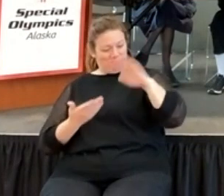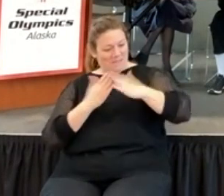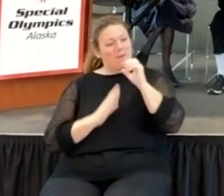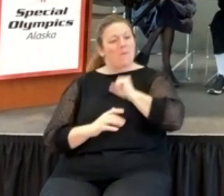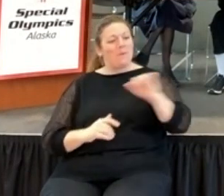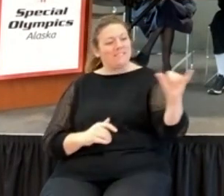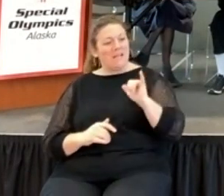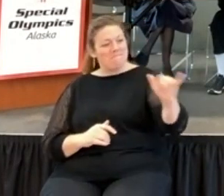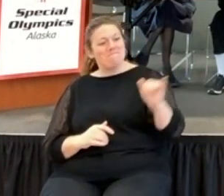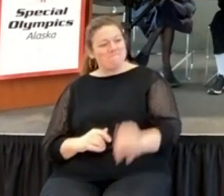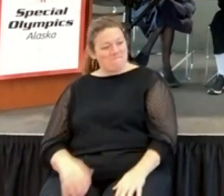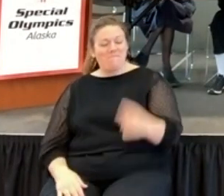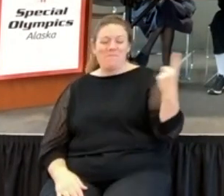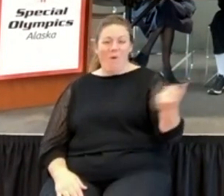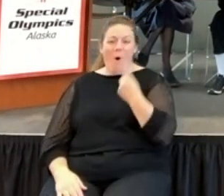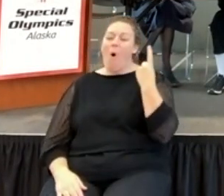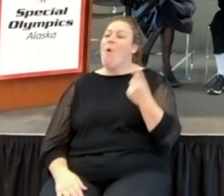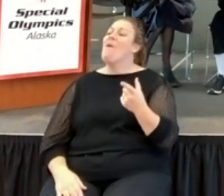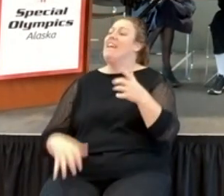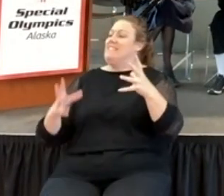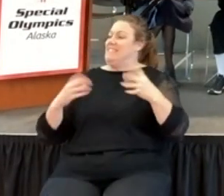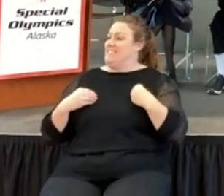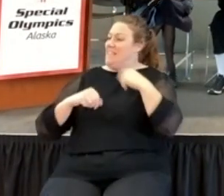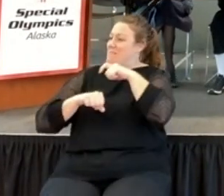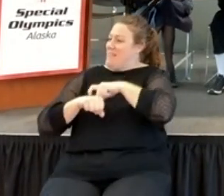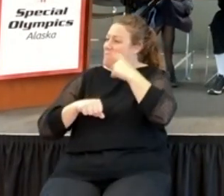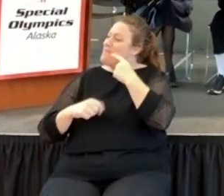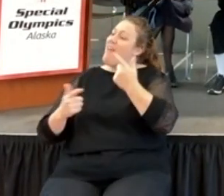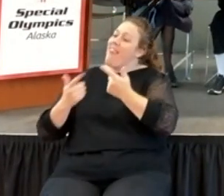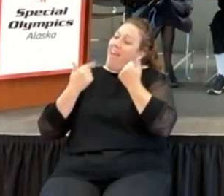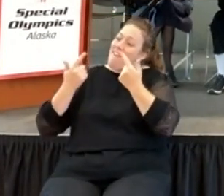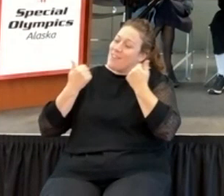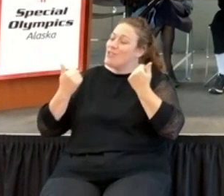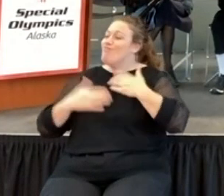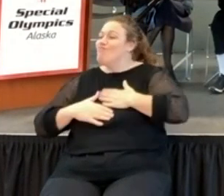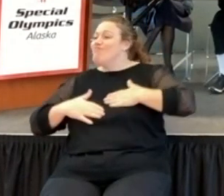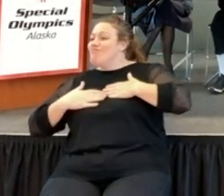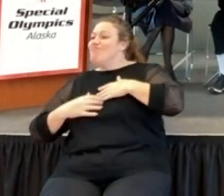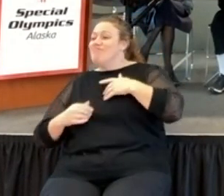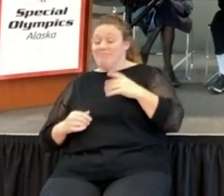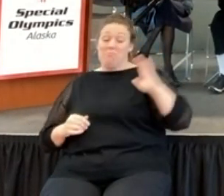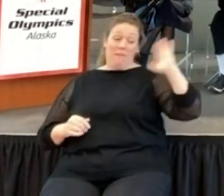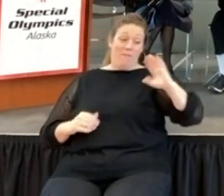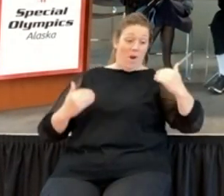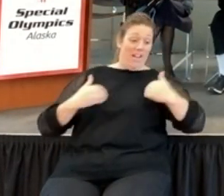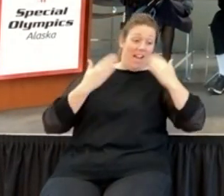Always have a time to laugh. And that was not easy for me to say as a young person.